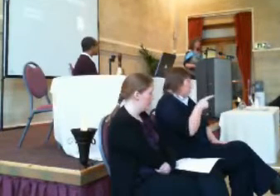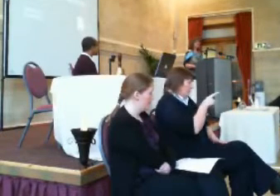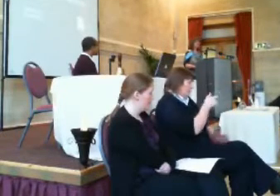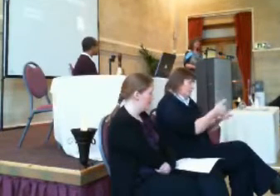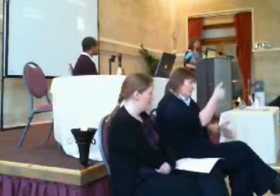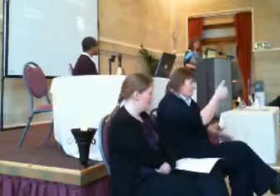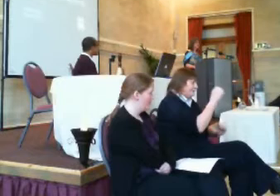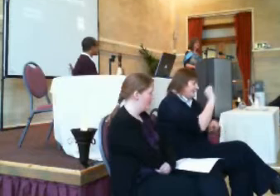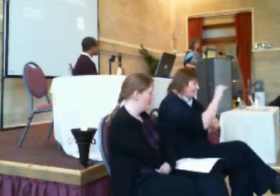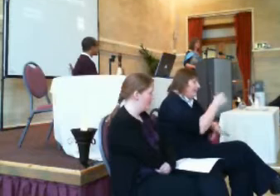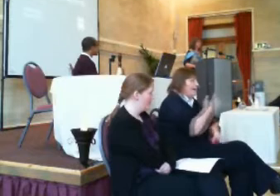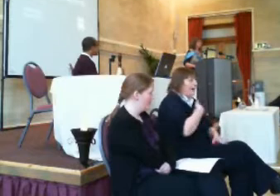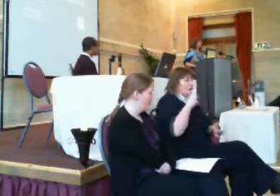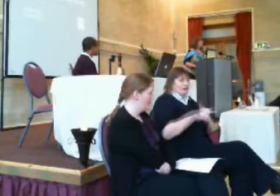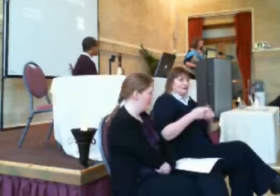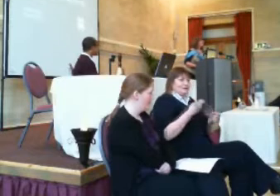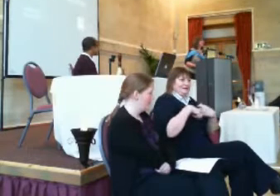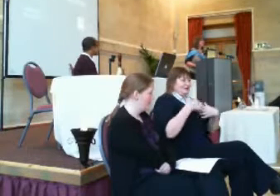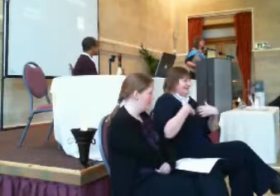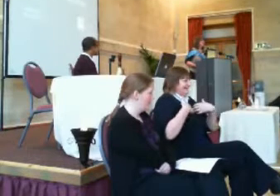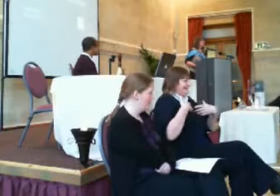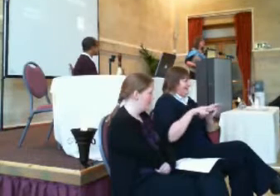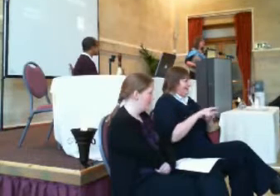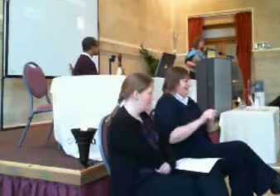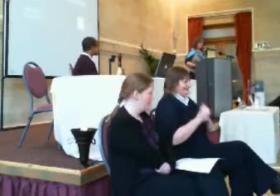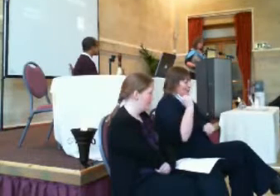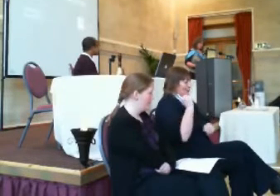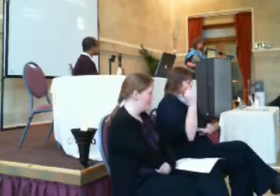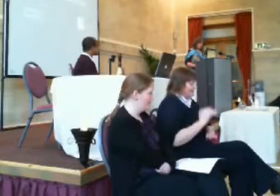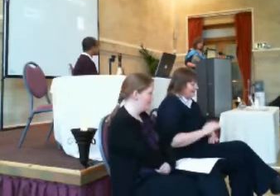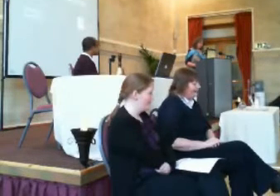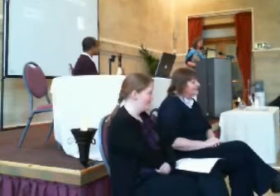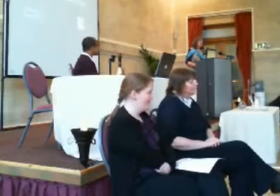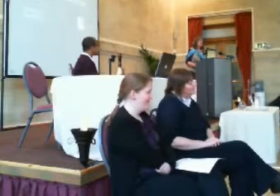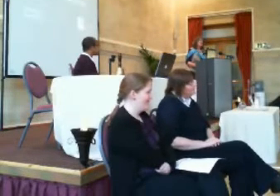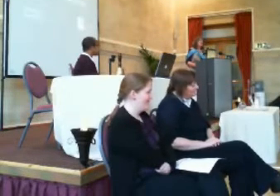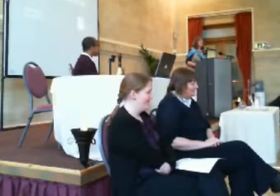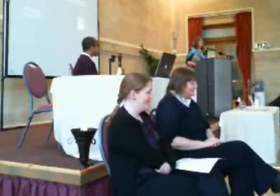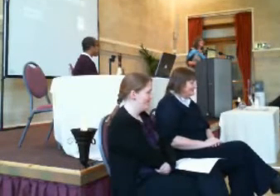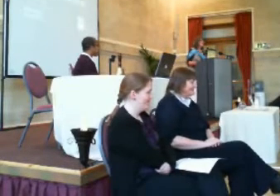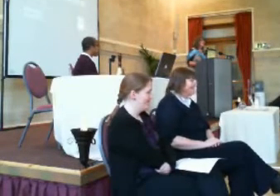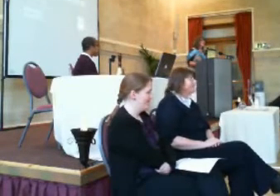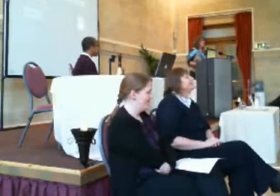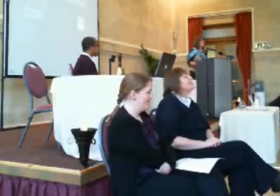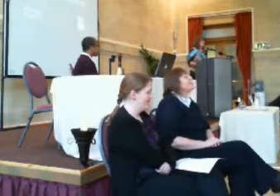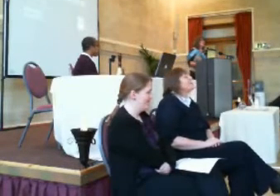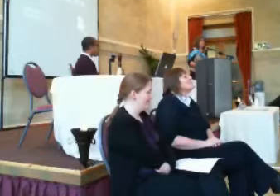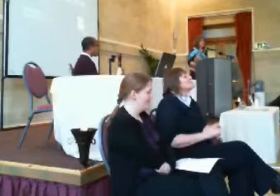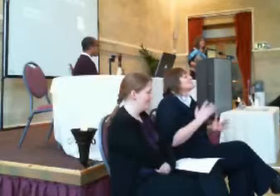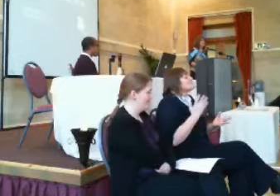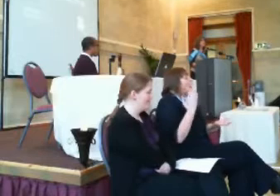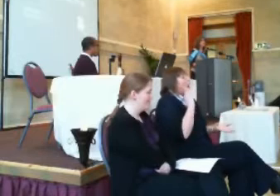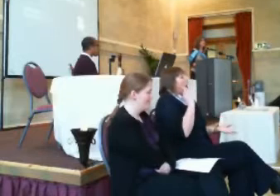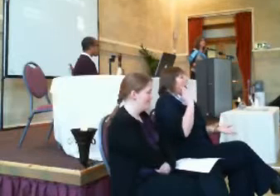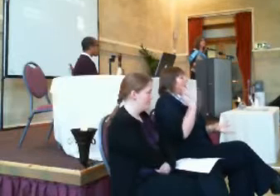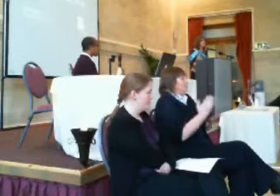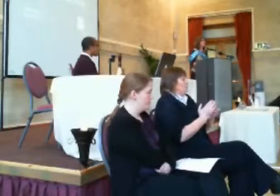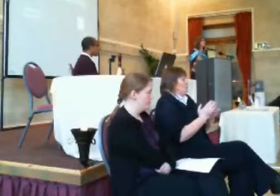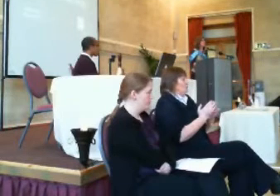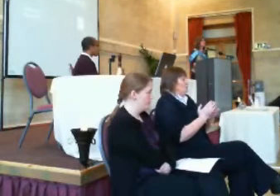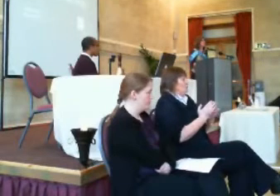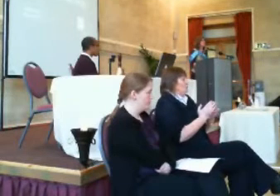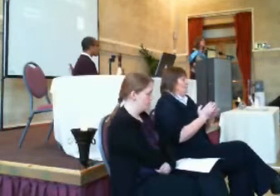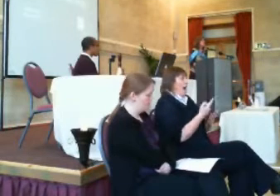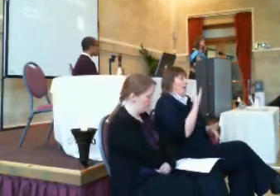make it as attractive as the last speaker. I'm sure I'm not alone in feeling